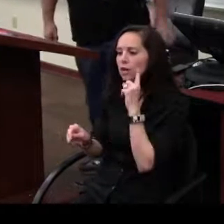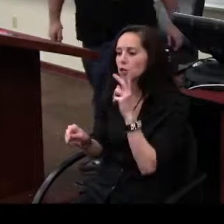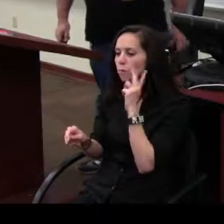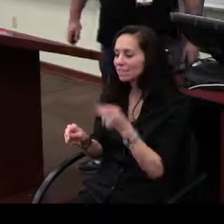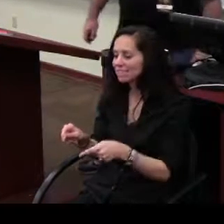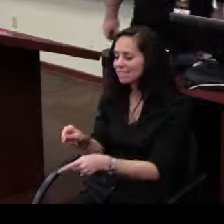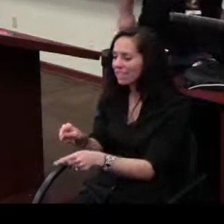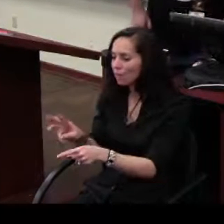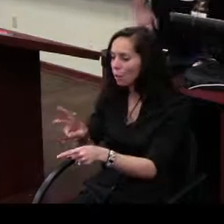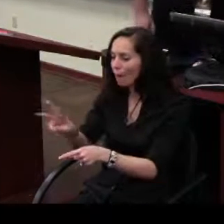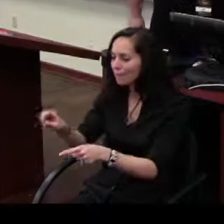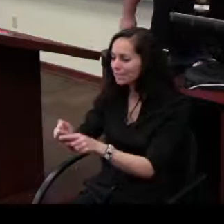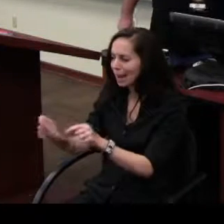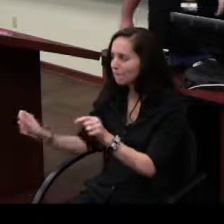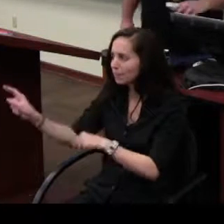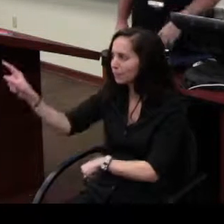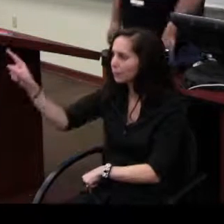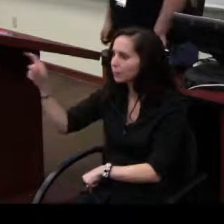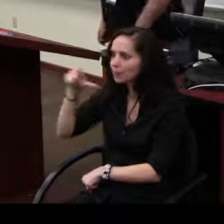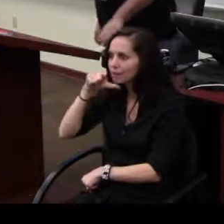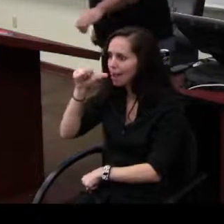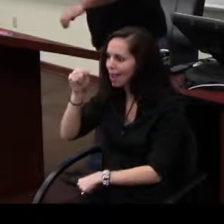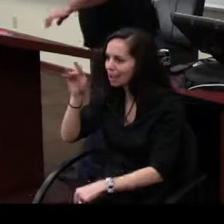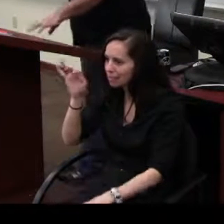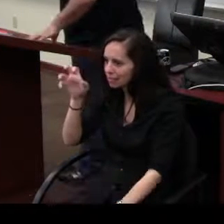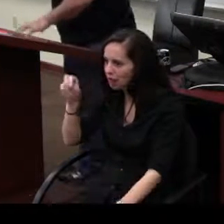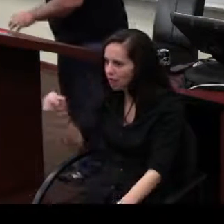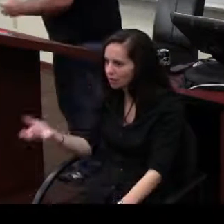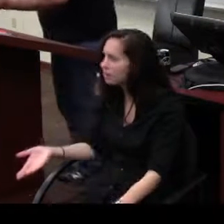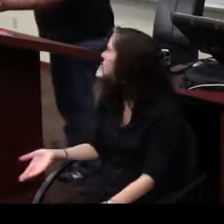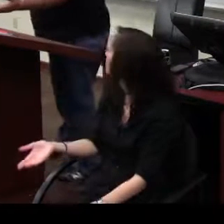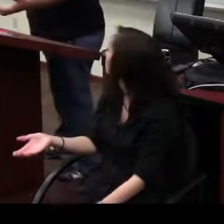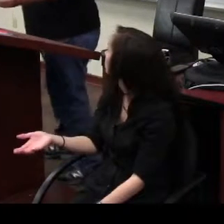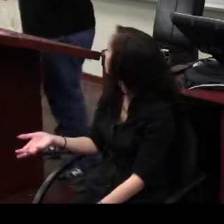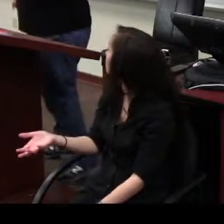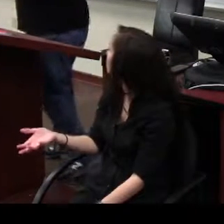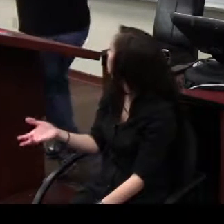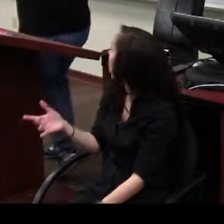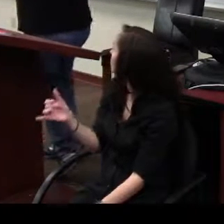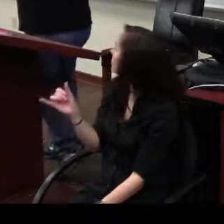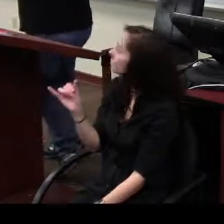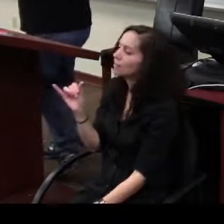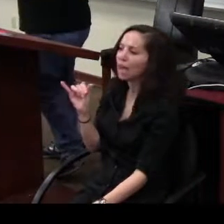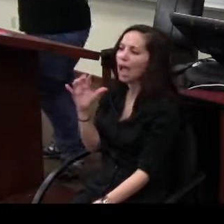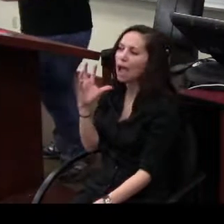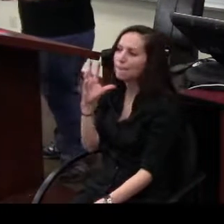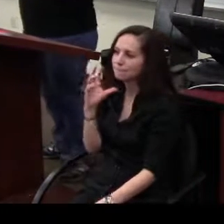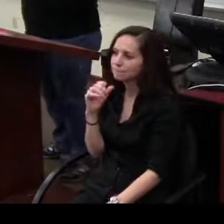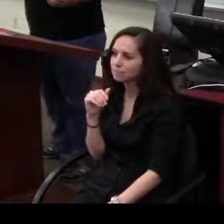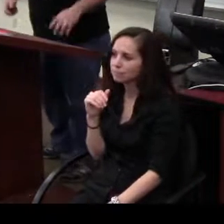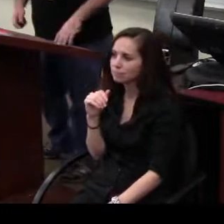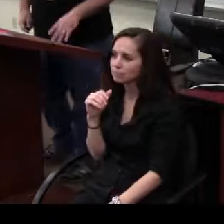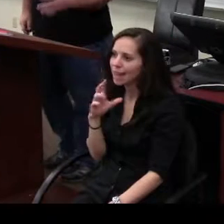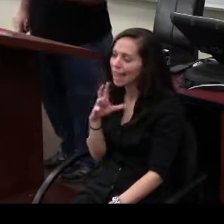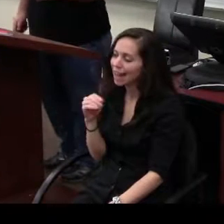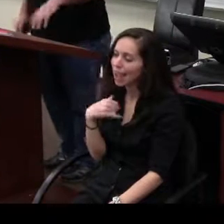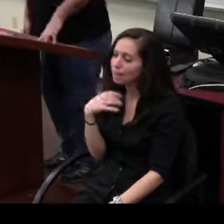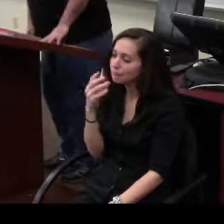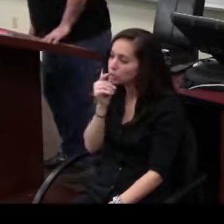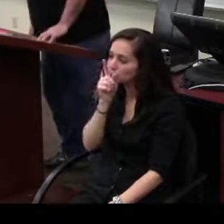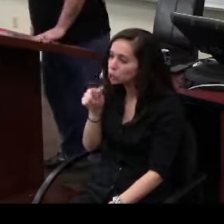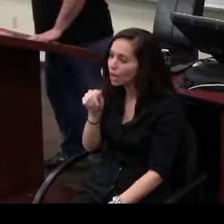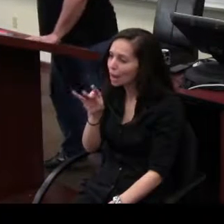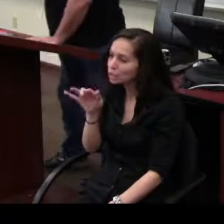is. I don't know, I can't read it on the screen either. But it's not Amazon, and I'm pretty sure Amazon can afford to have their